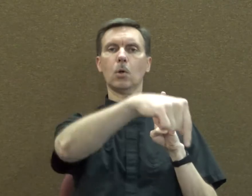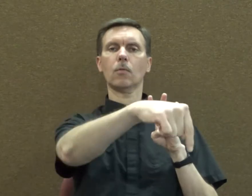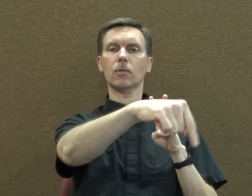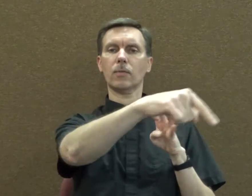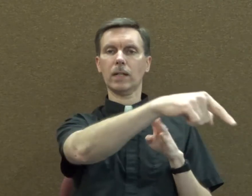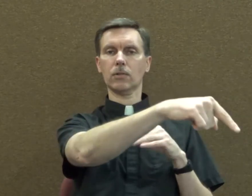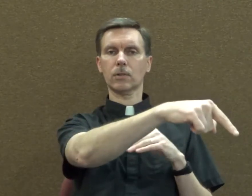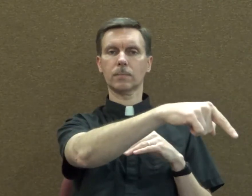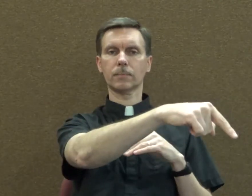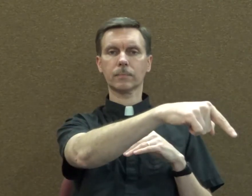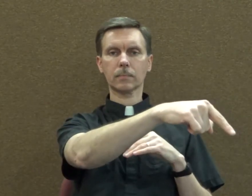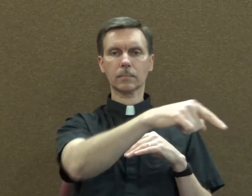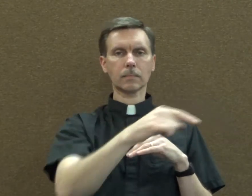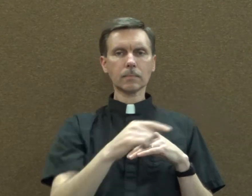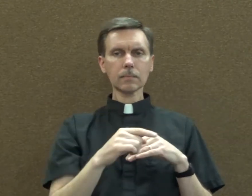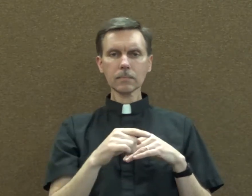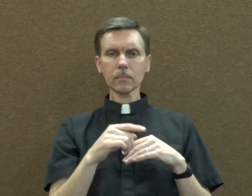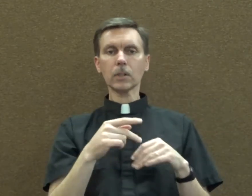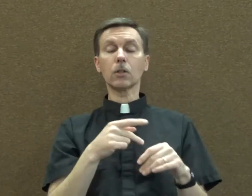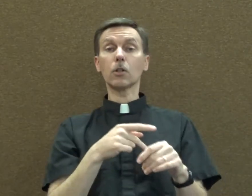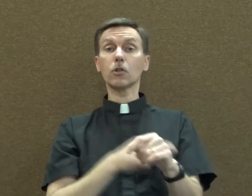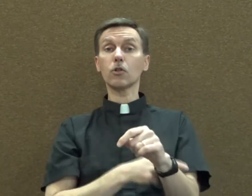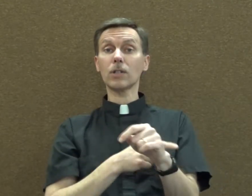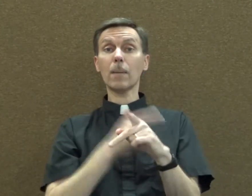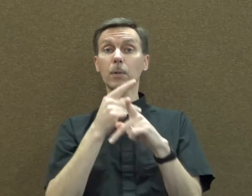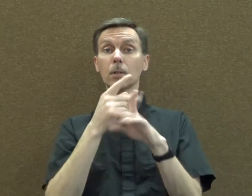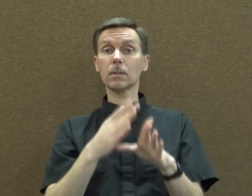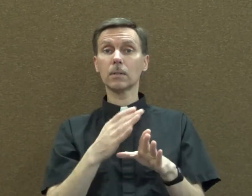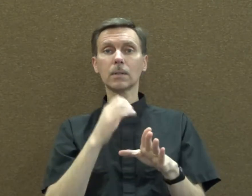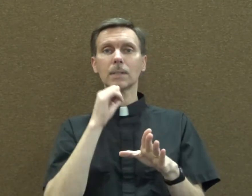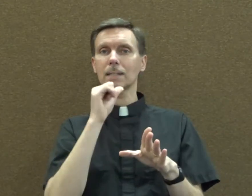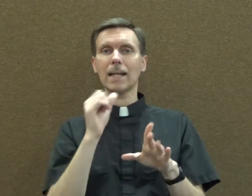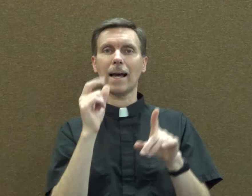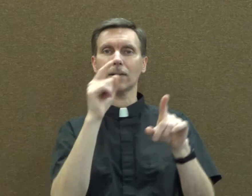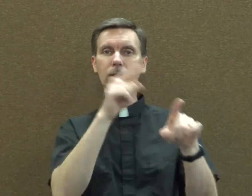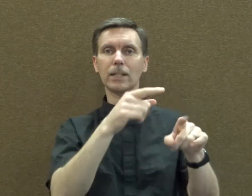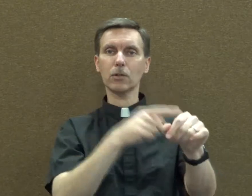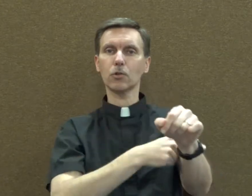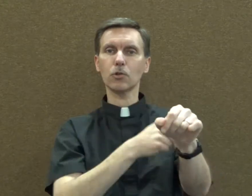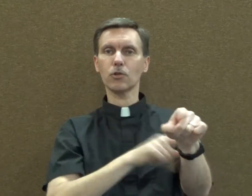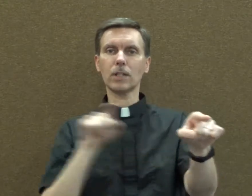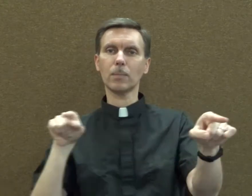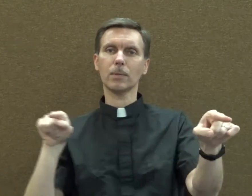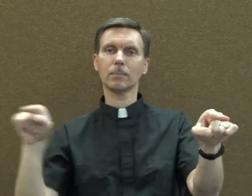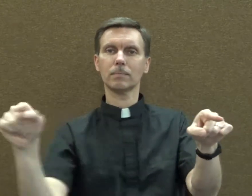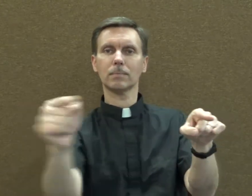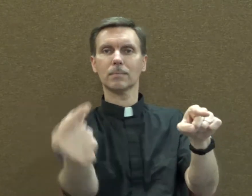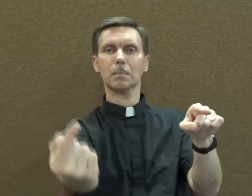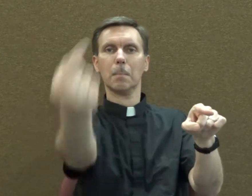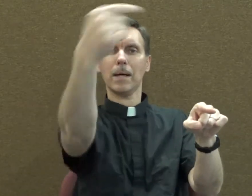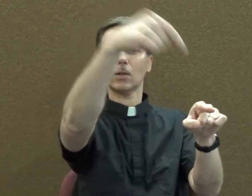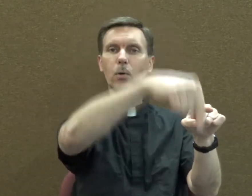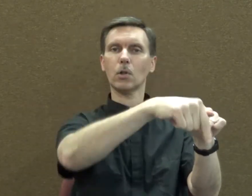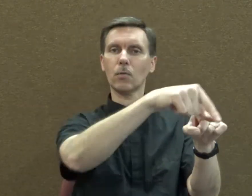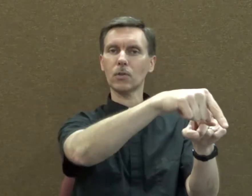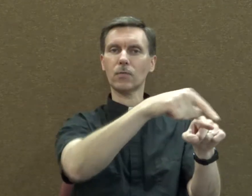the fence. The shepherd does not get to the sheep by going over the